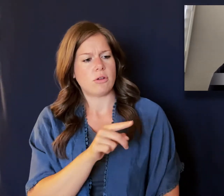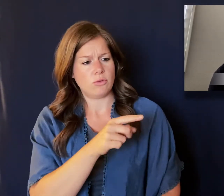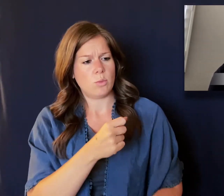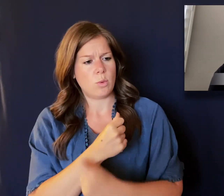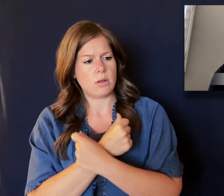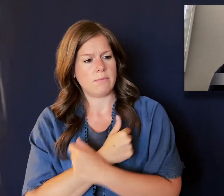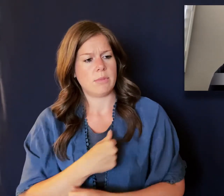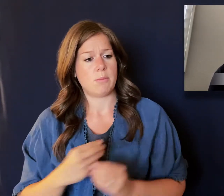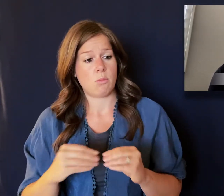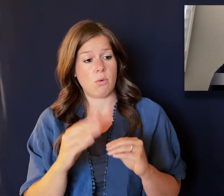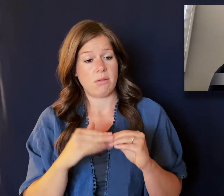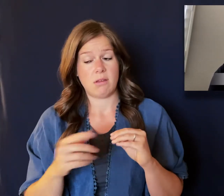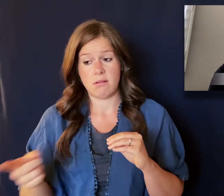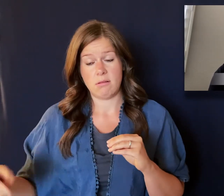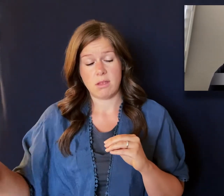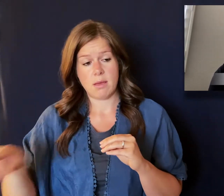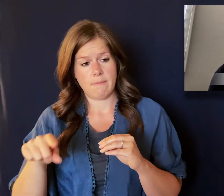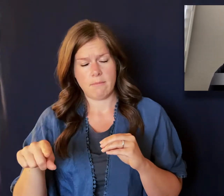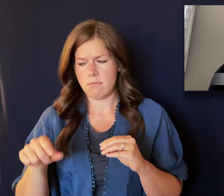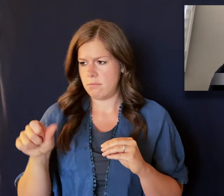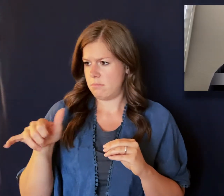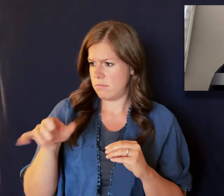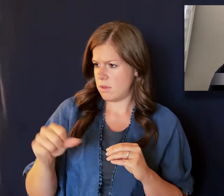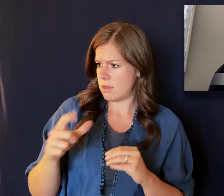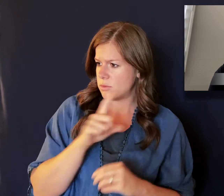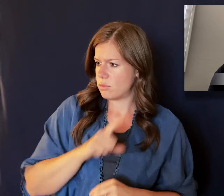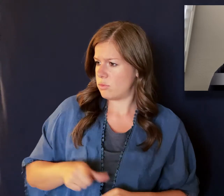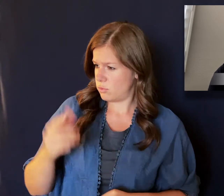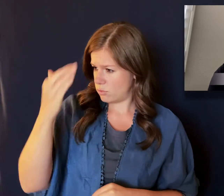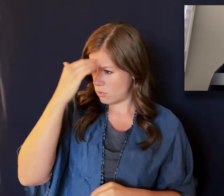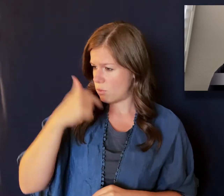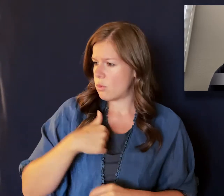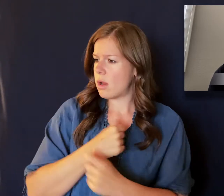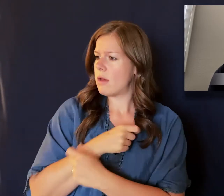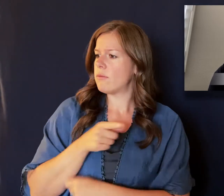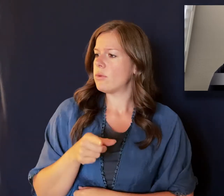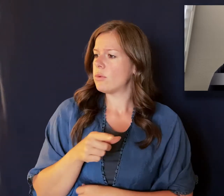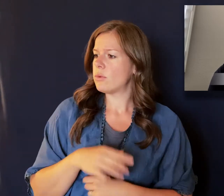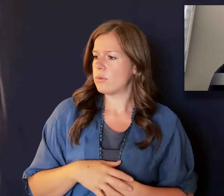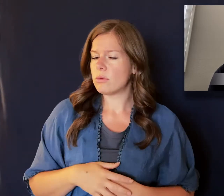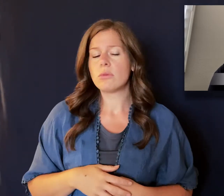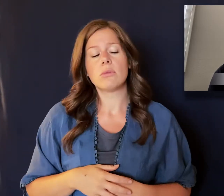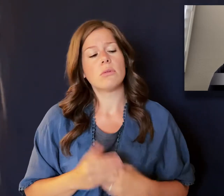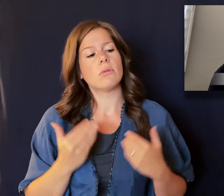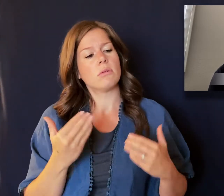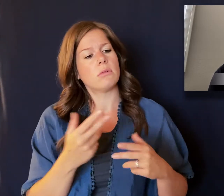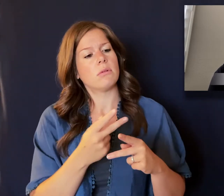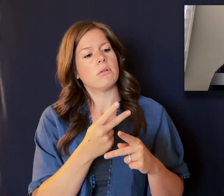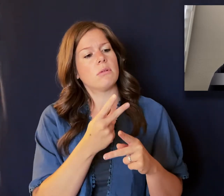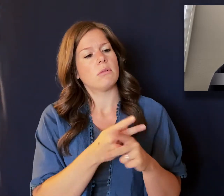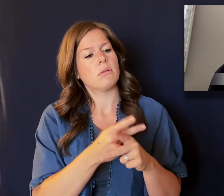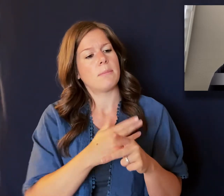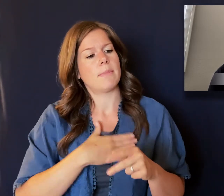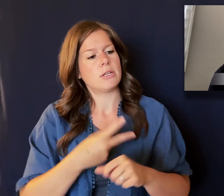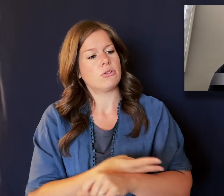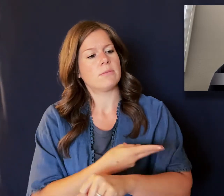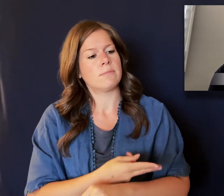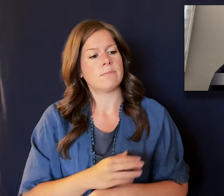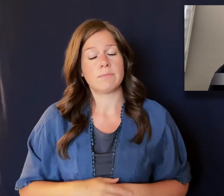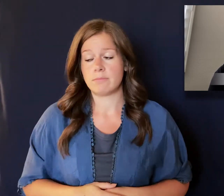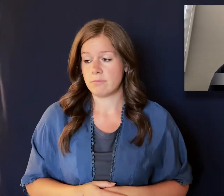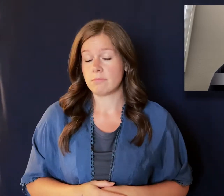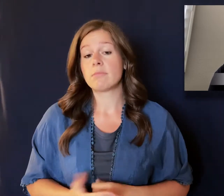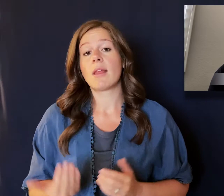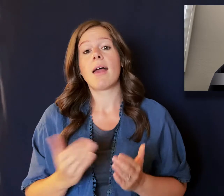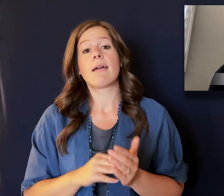these others? And he said to him, yes, Lord, you know that I love you. And he said, tend my lambs. And he said to him a second time, Simon,